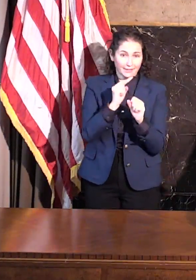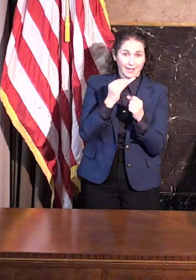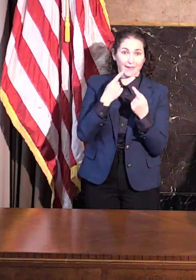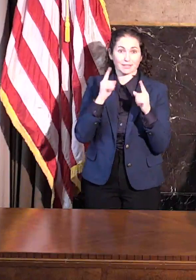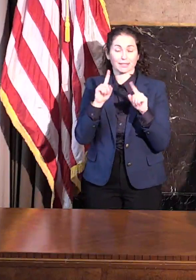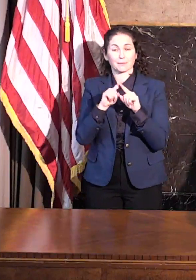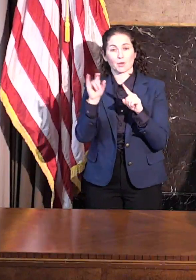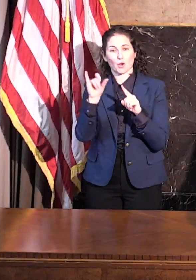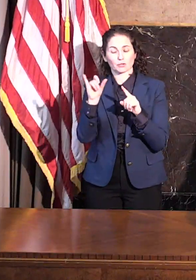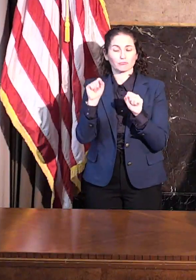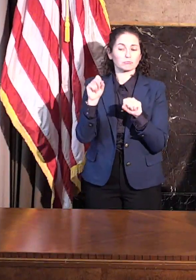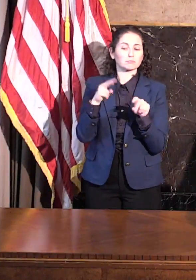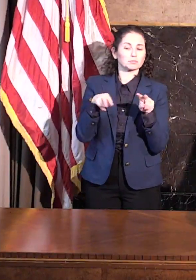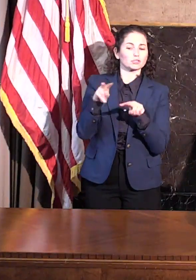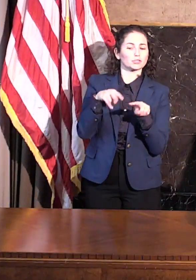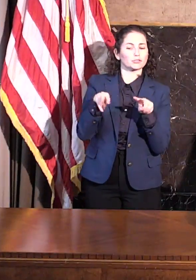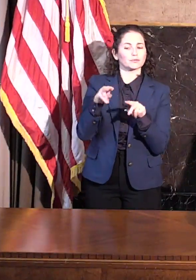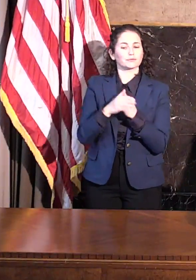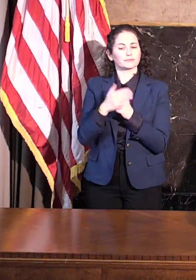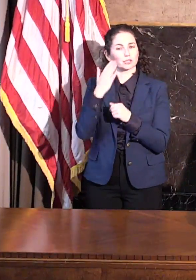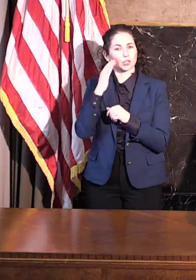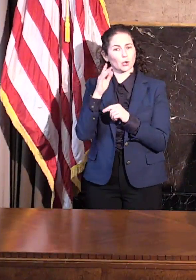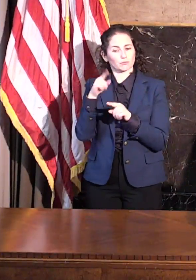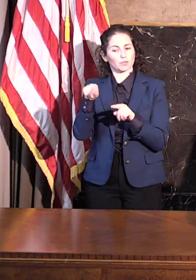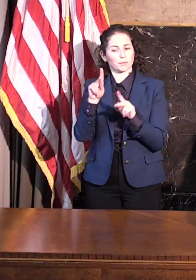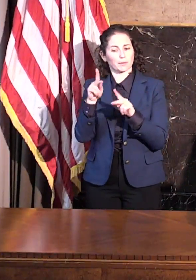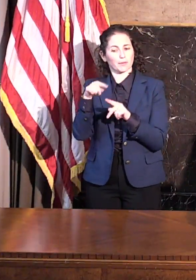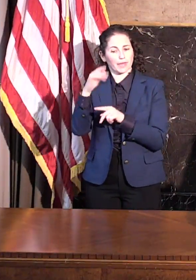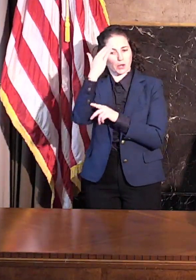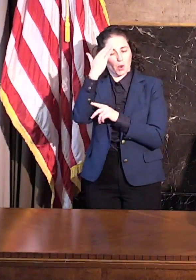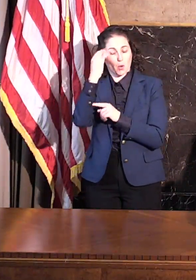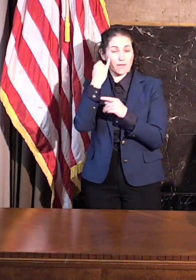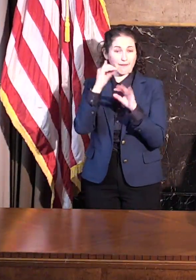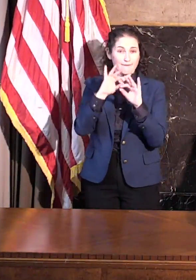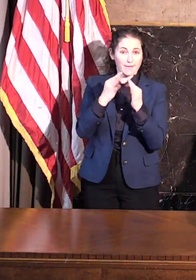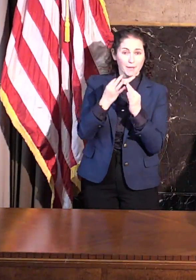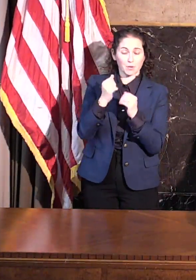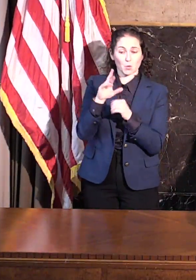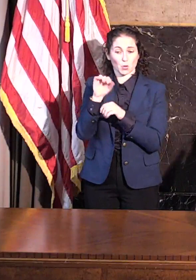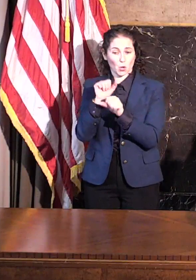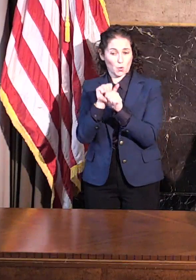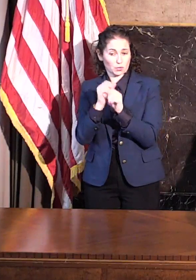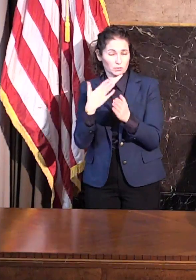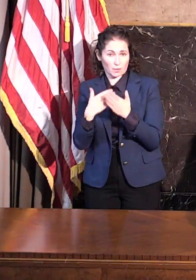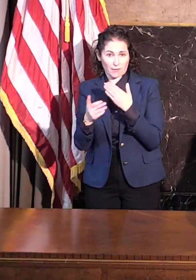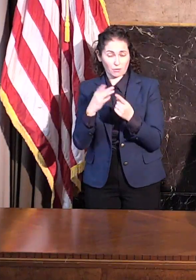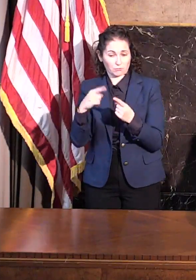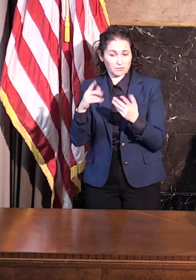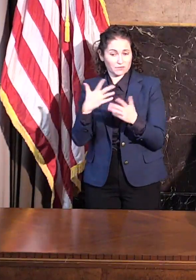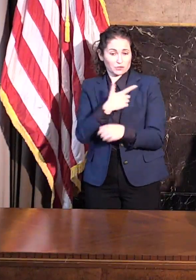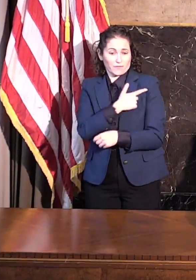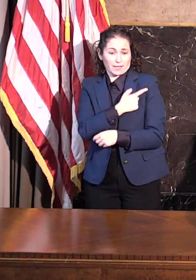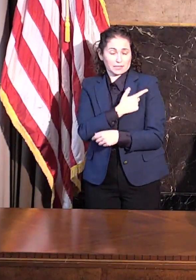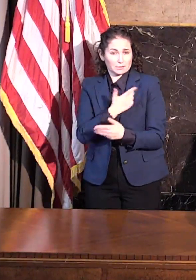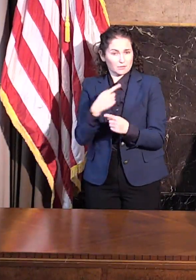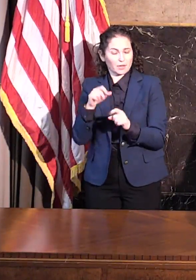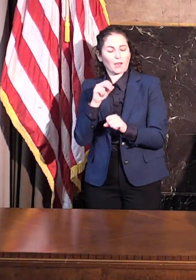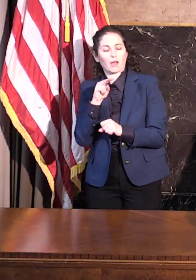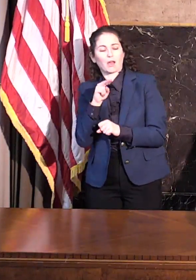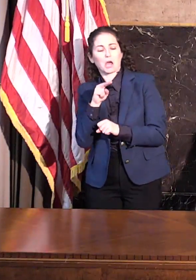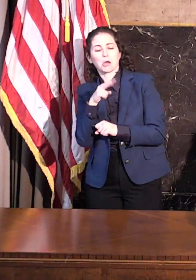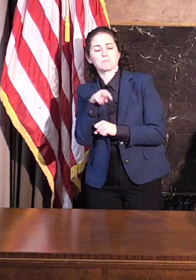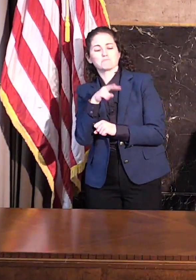people who may be hesitant. But it's also an effort to make sure that we are making vaccine available everywhere that we